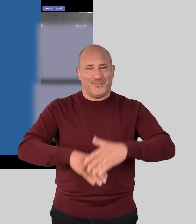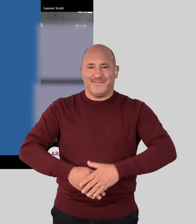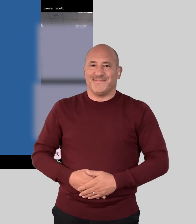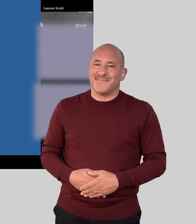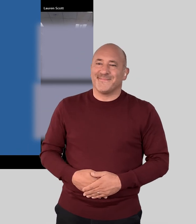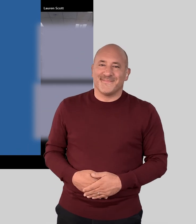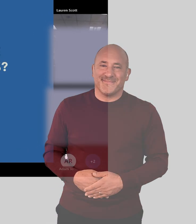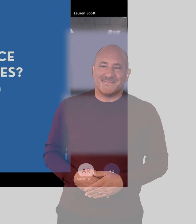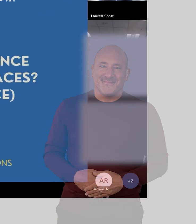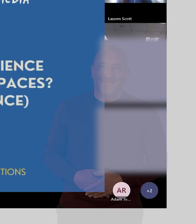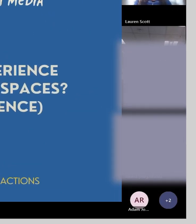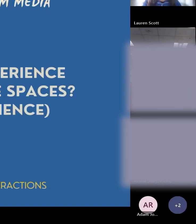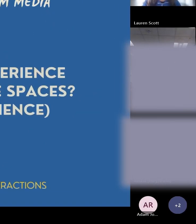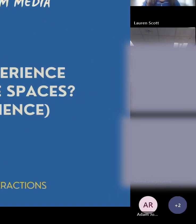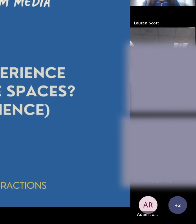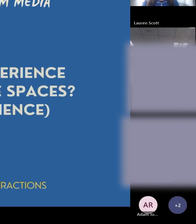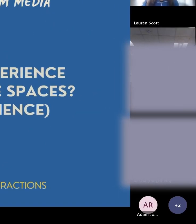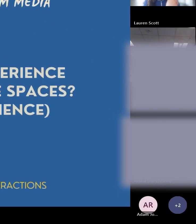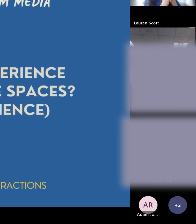guys. Yeah.